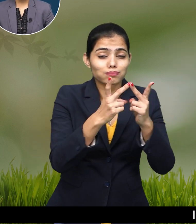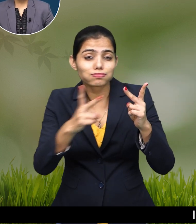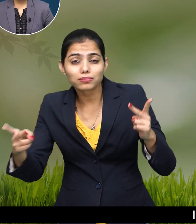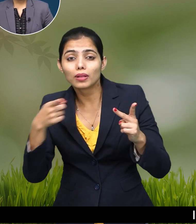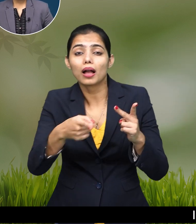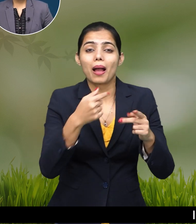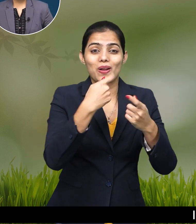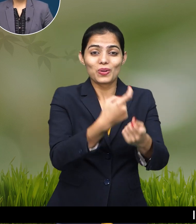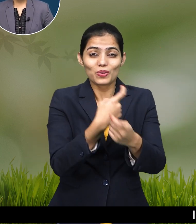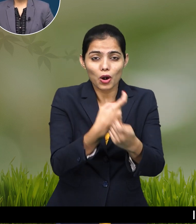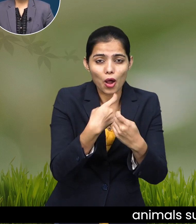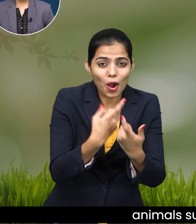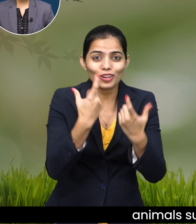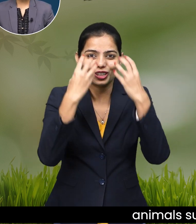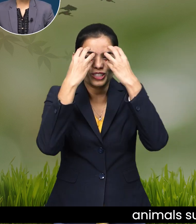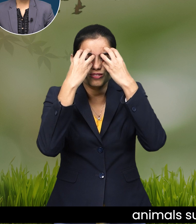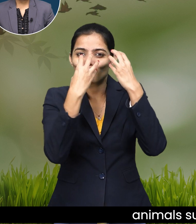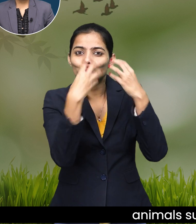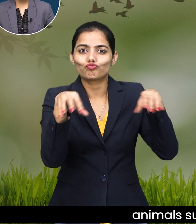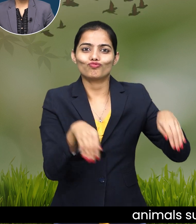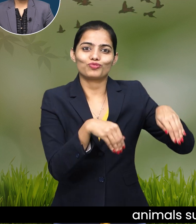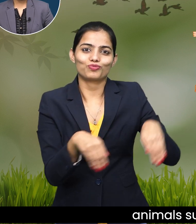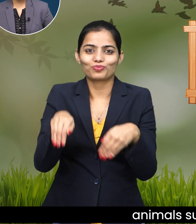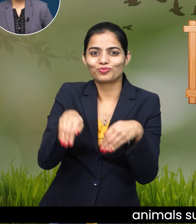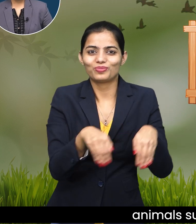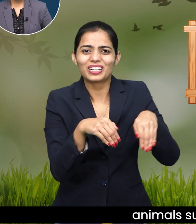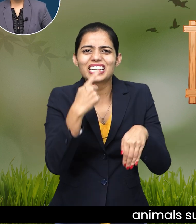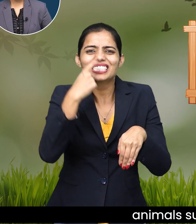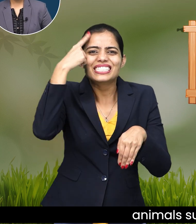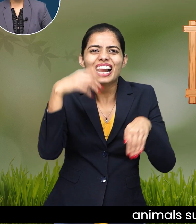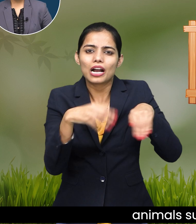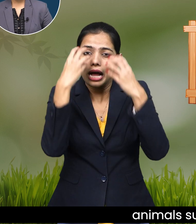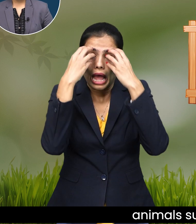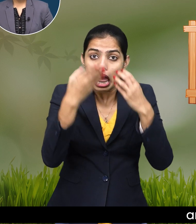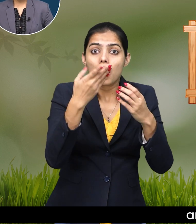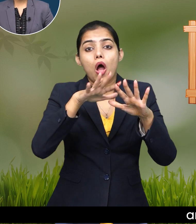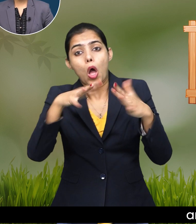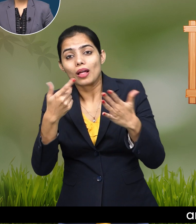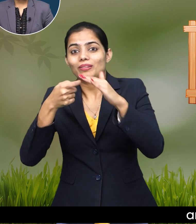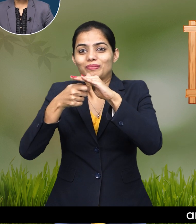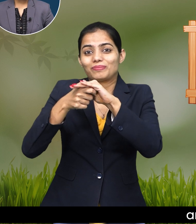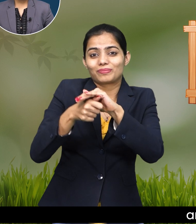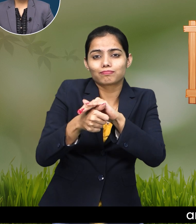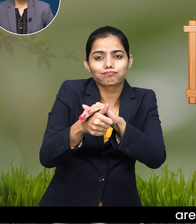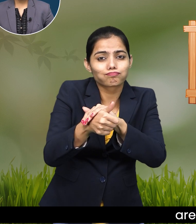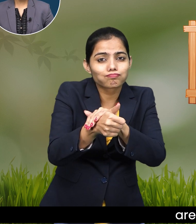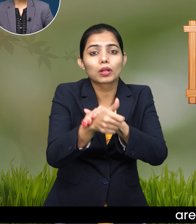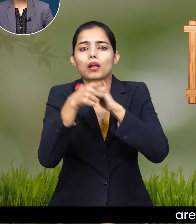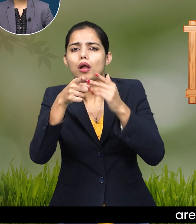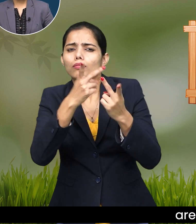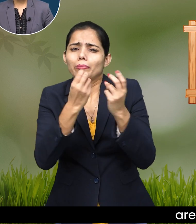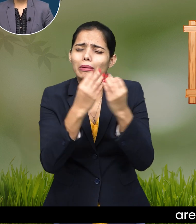In contrast, animals such as horses, bears, and tortoises